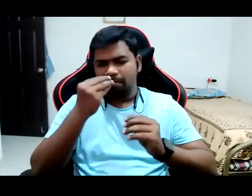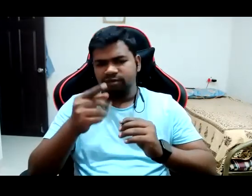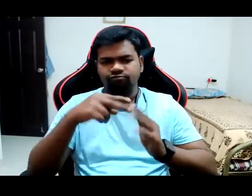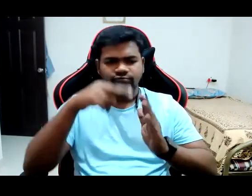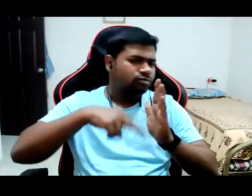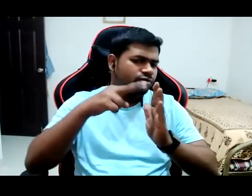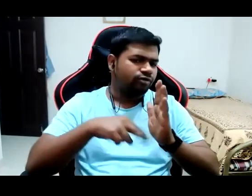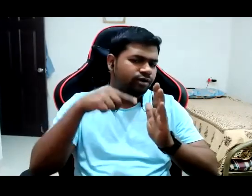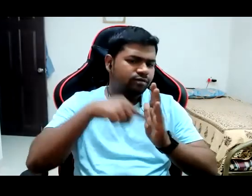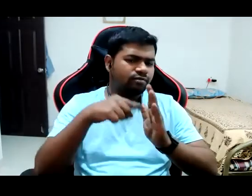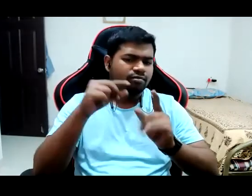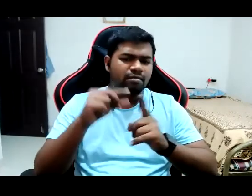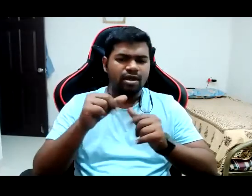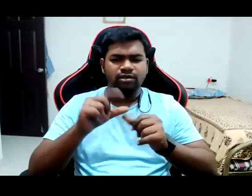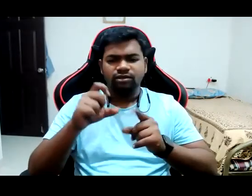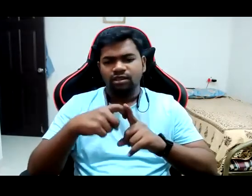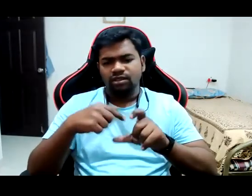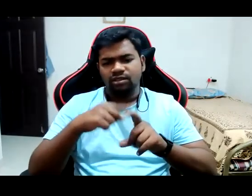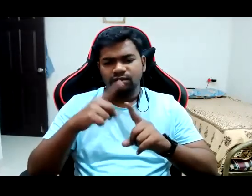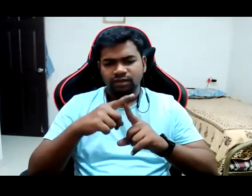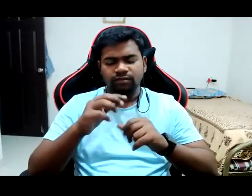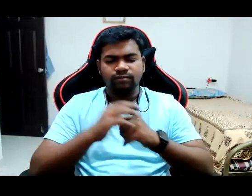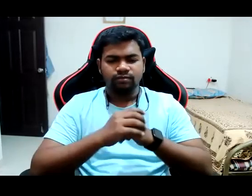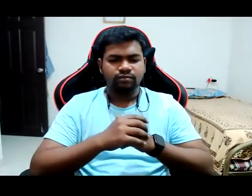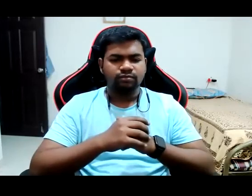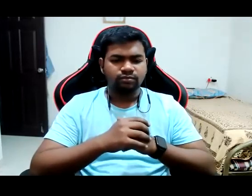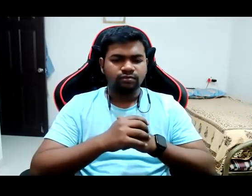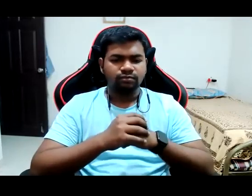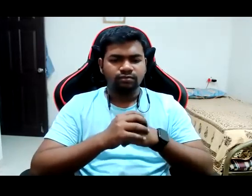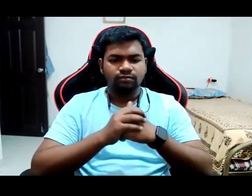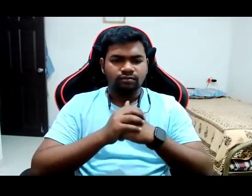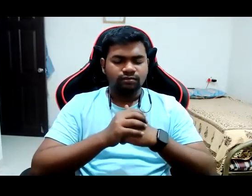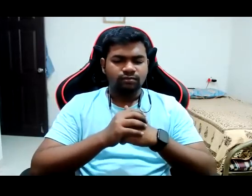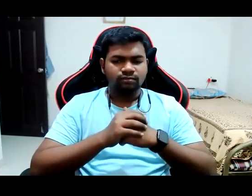and let us know on Discord or otherwise if you have any questions.